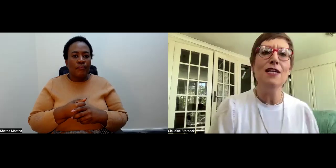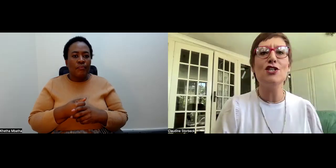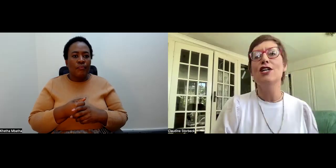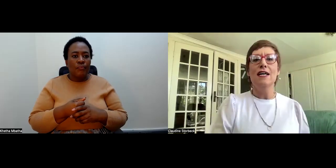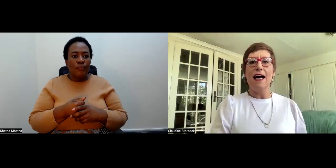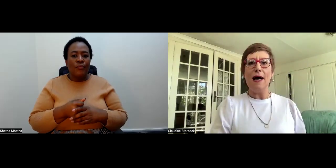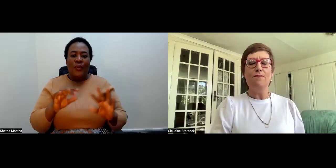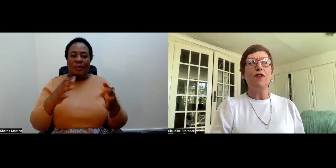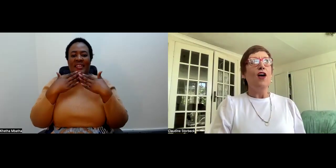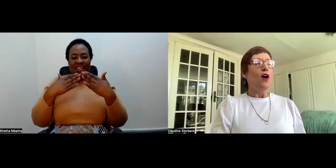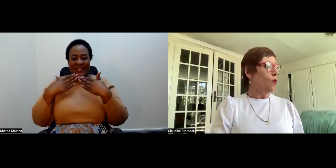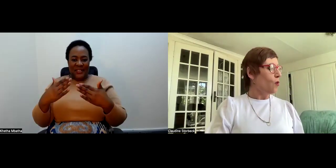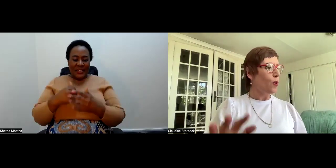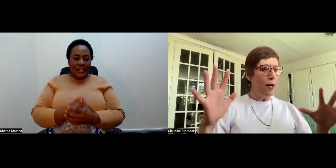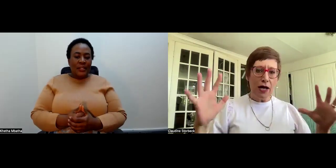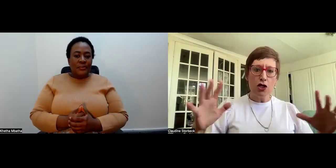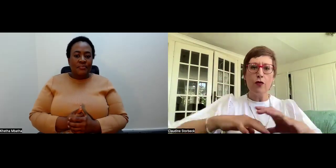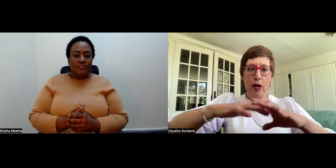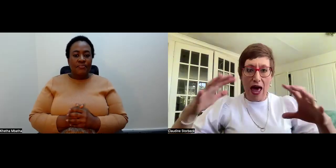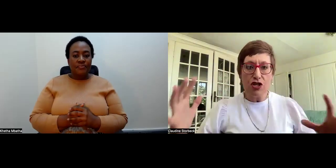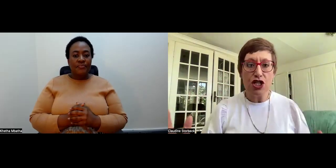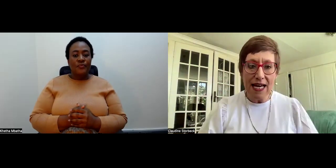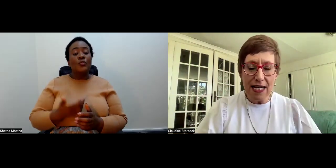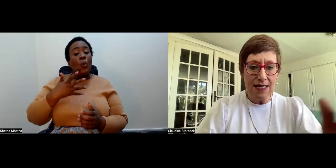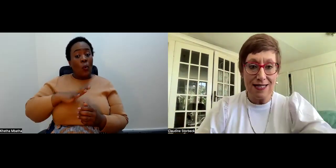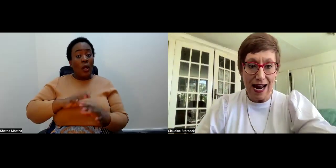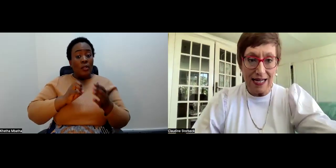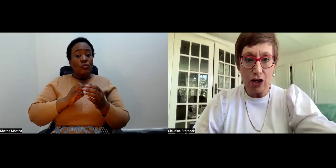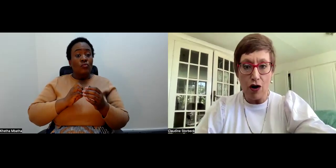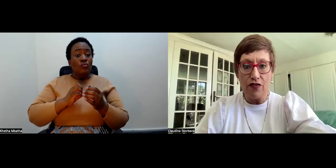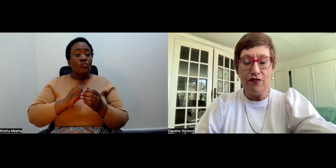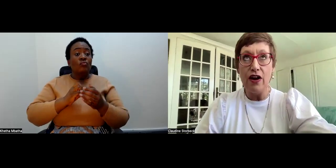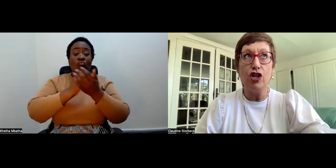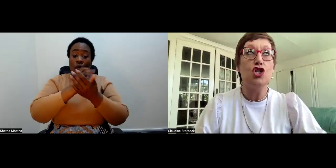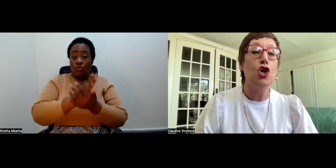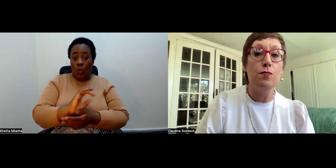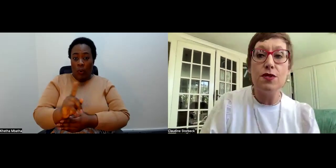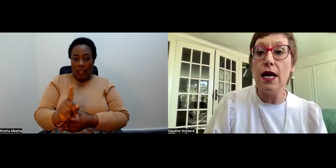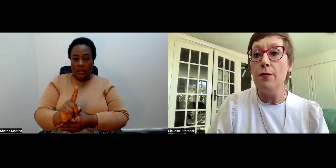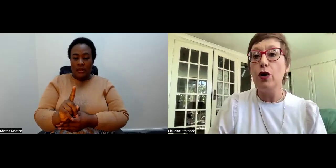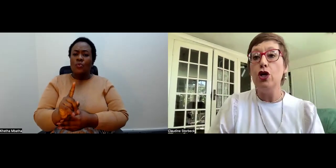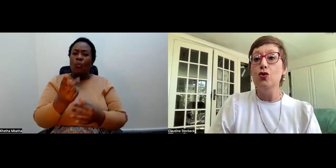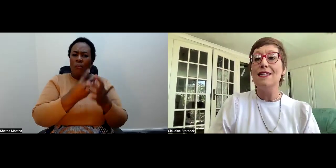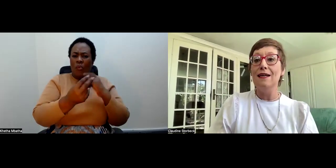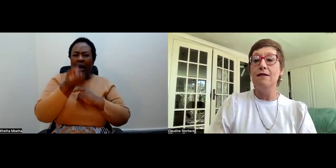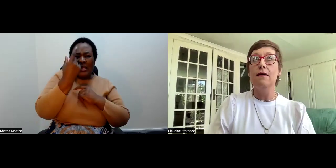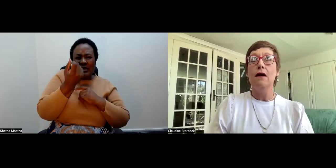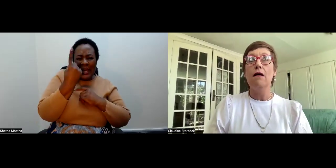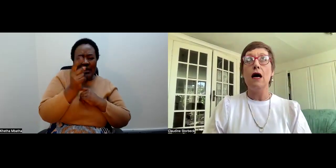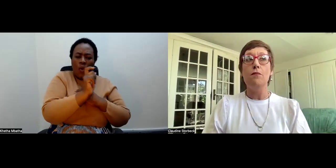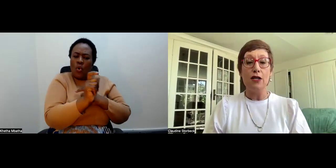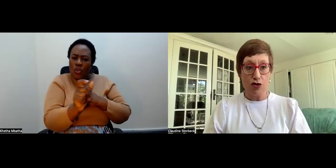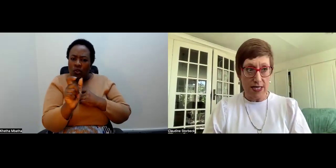Thank you so much. We want to make sure that we have a shared understanding of the various terms we use